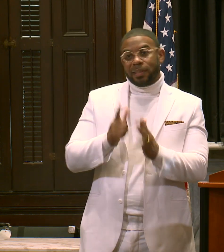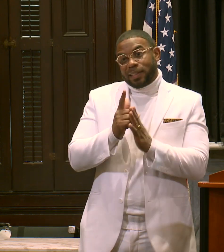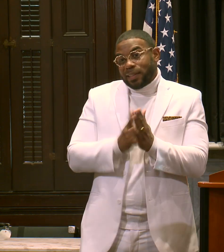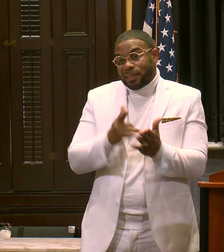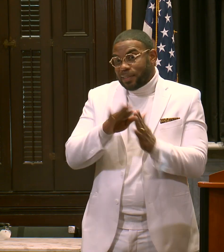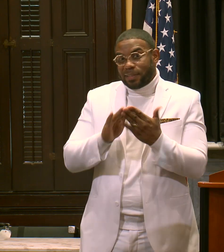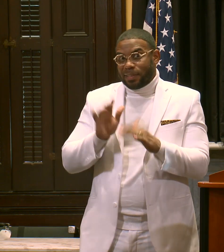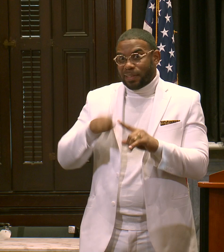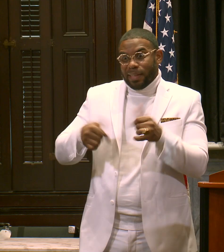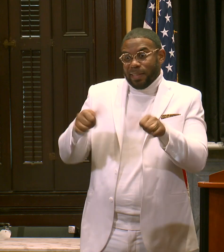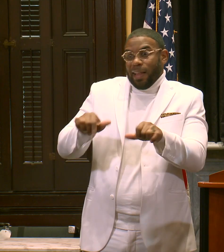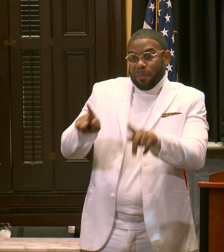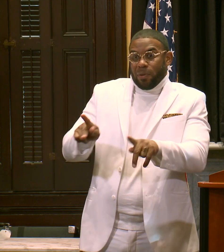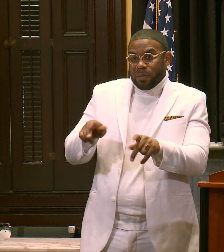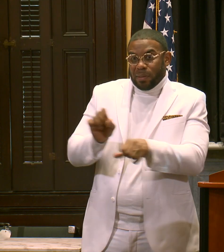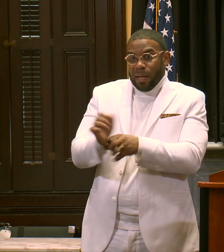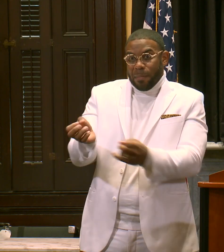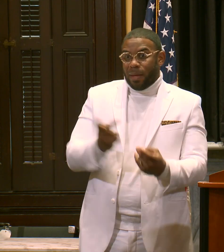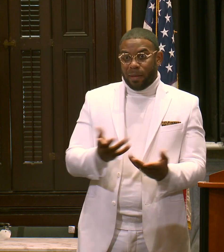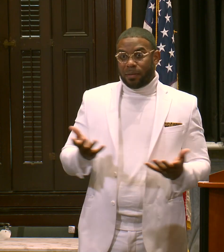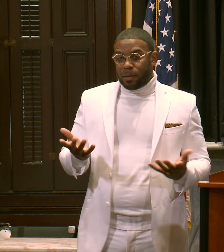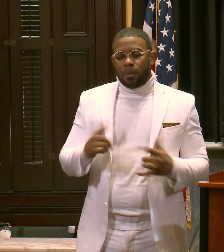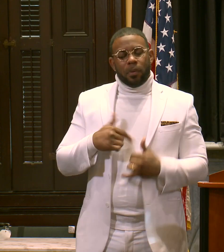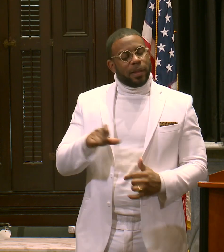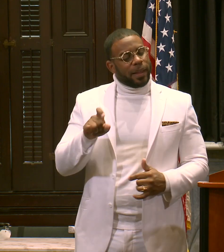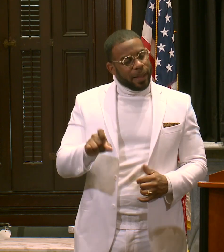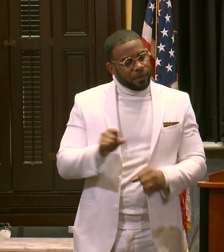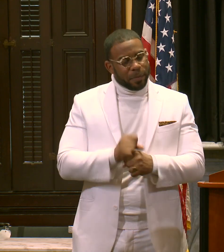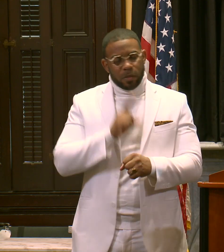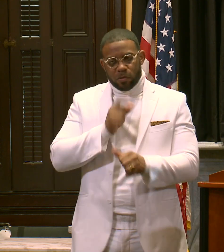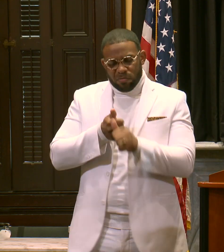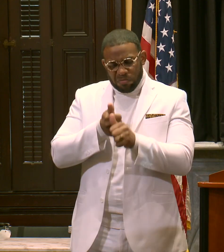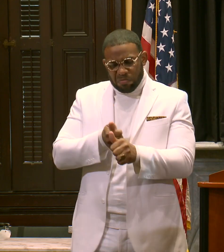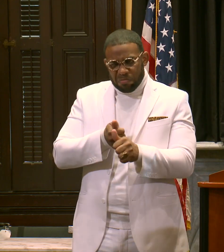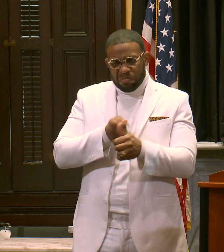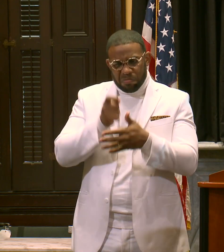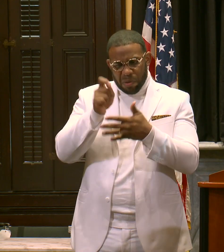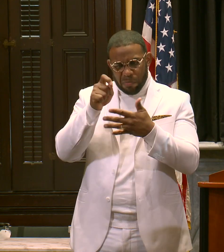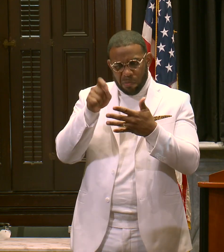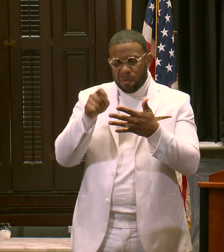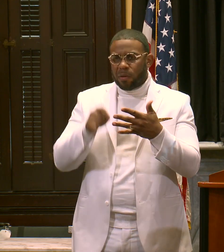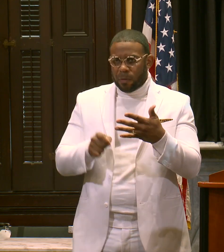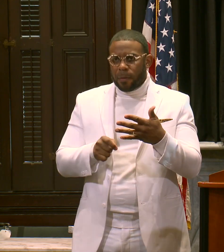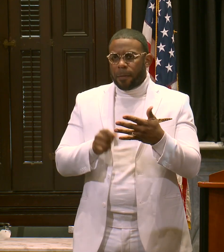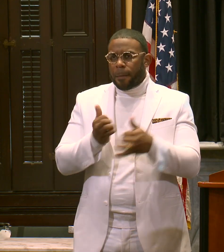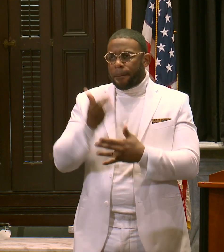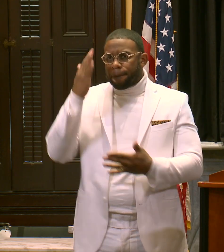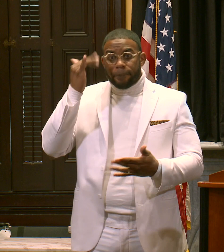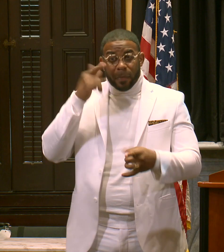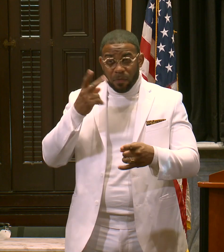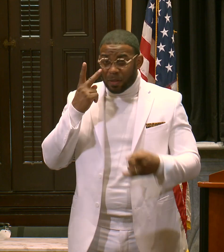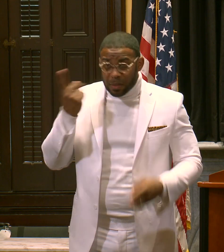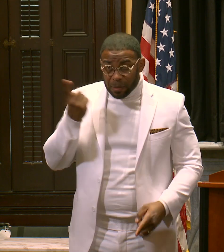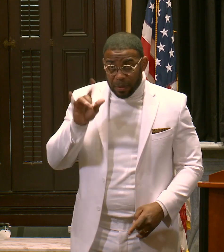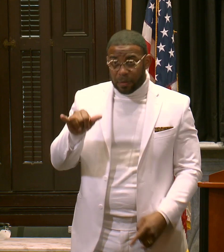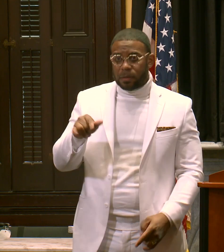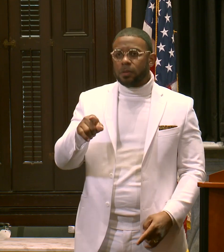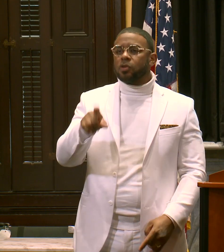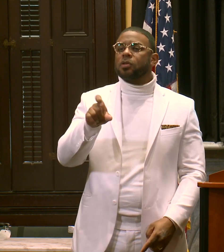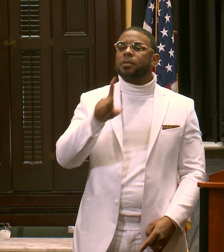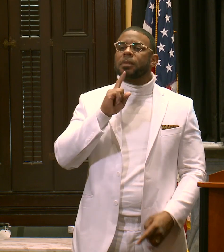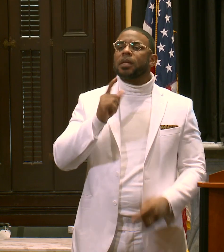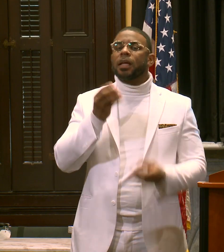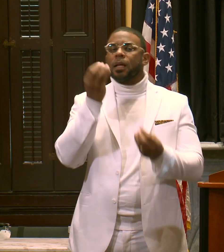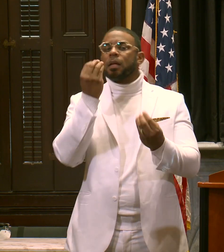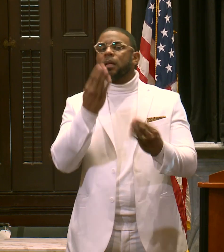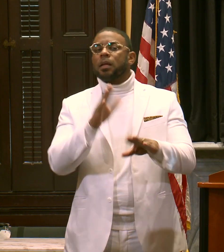legally the city can't deny that person their job back. But we have to make sure that everyone knows that if you see something like this, you should be